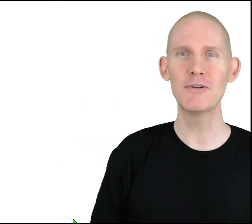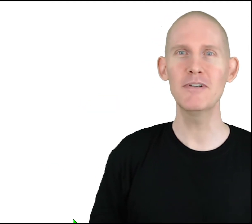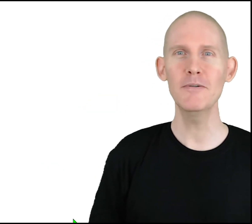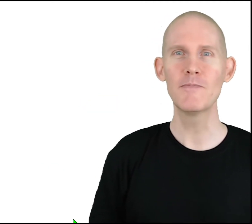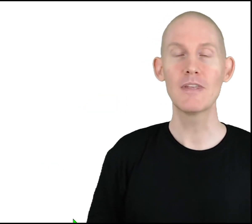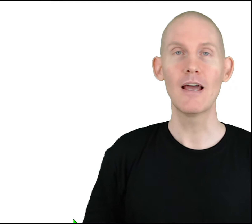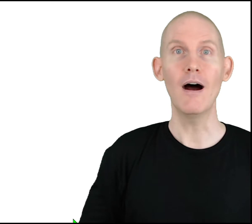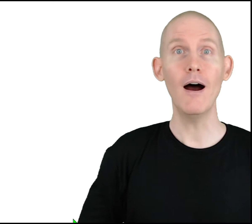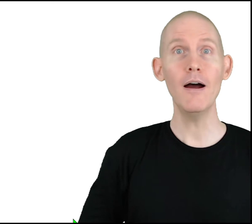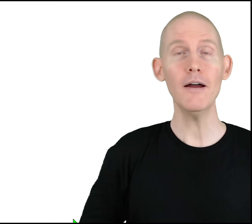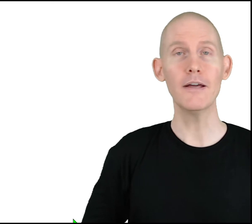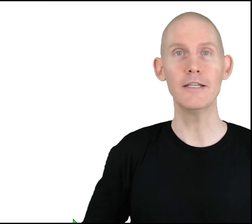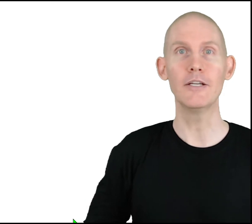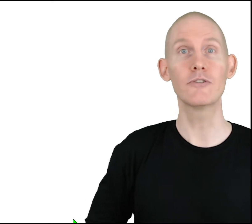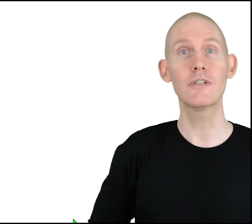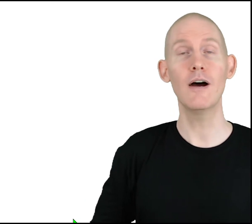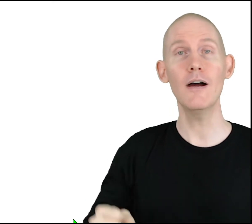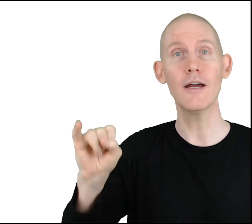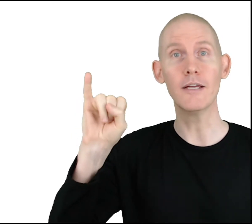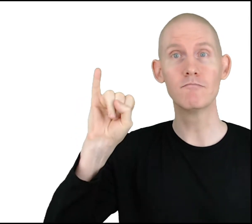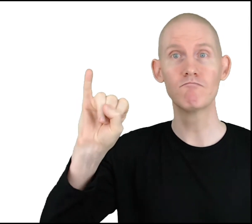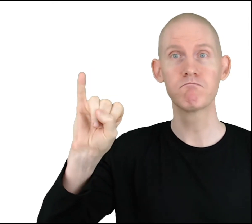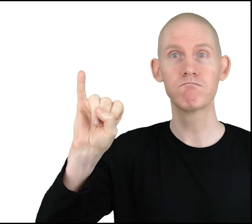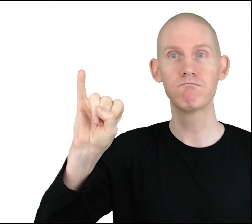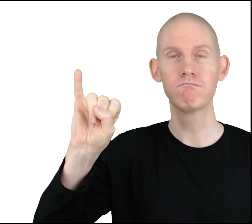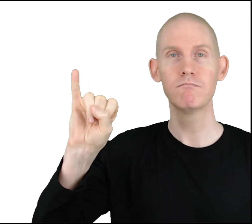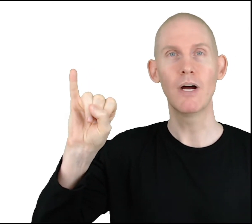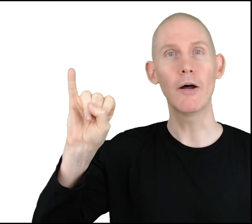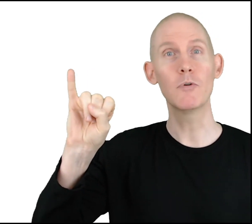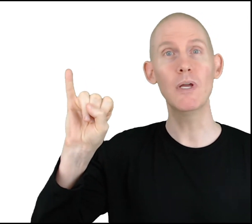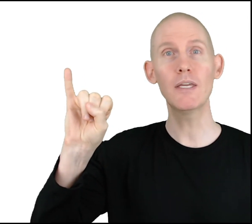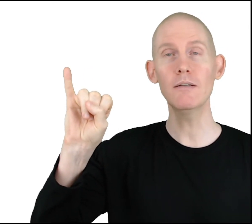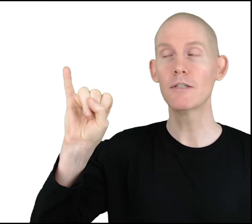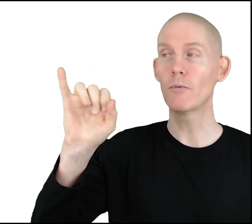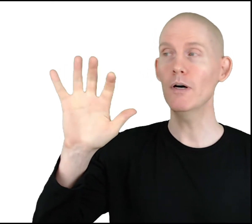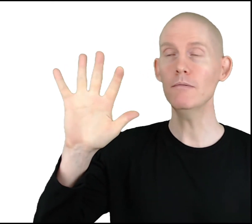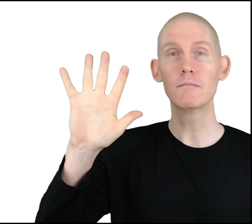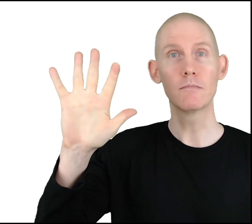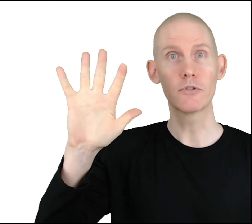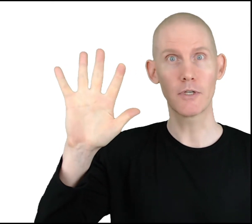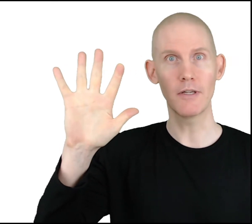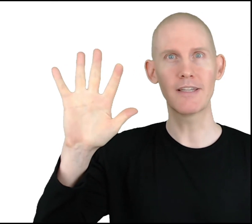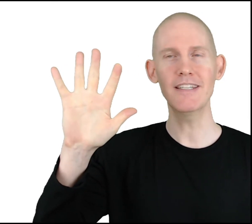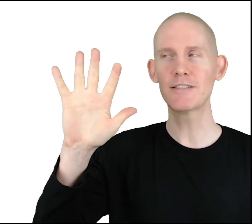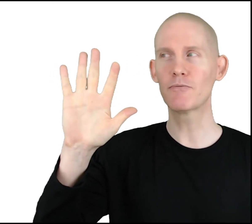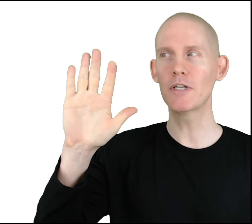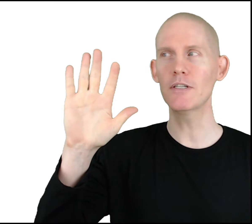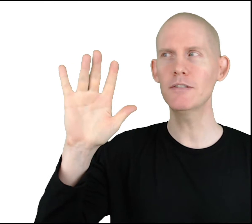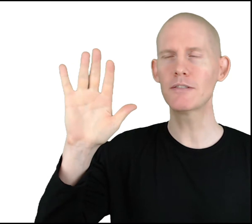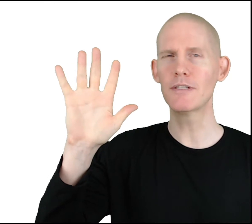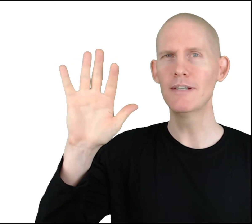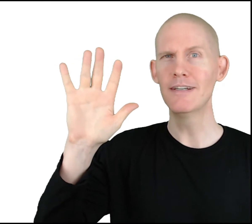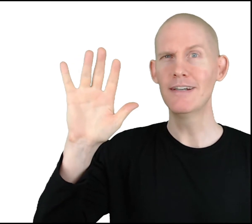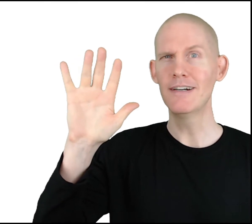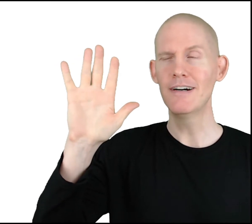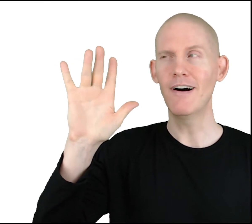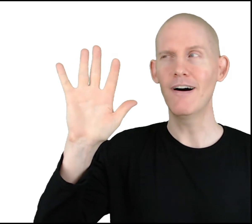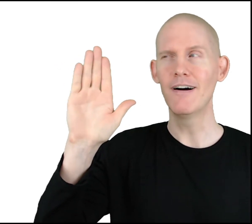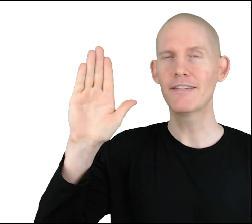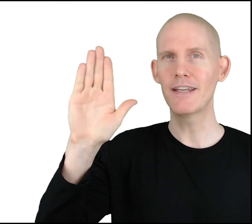to I. Here's an I. How do we make it? Well, start like this. Fingers